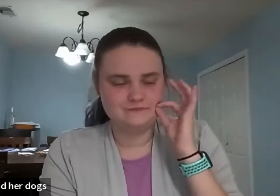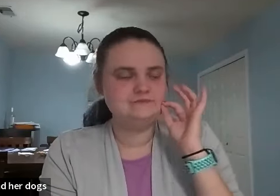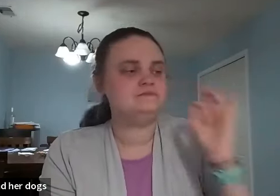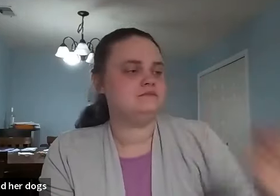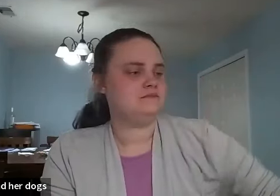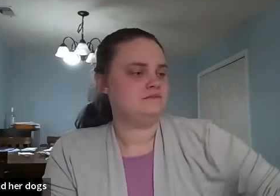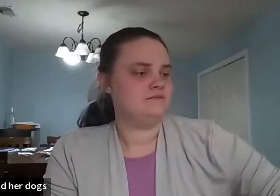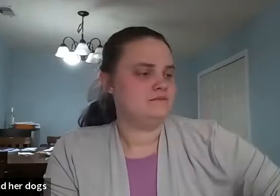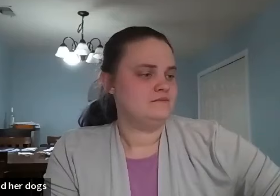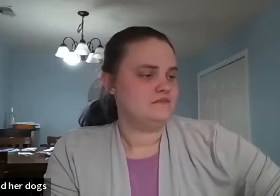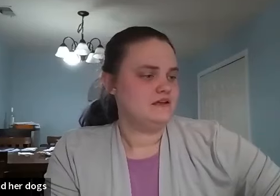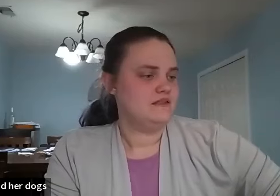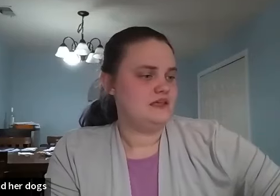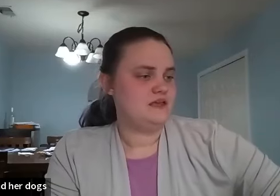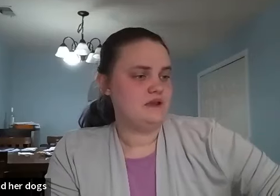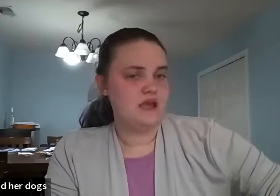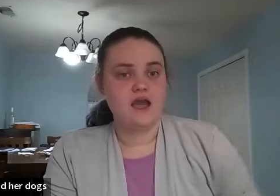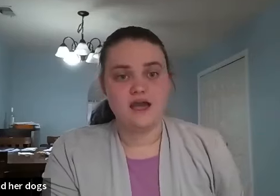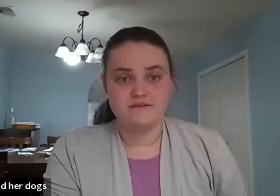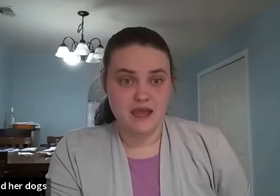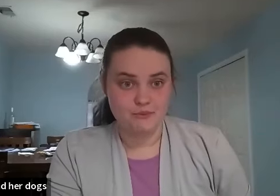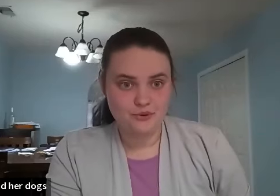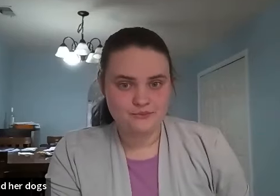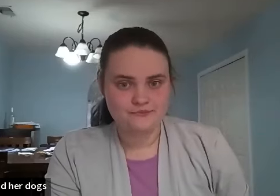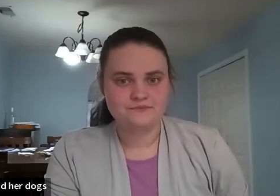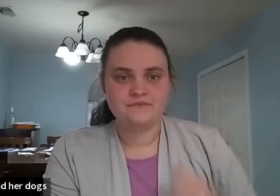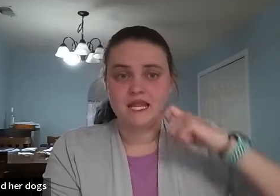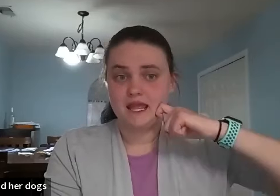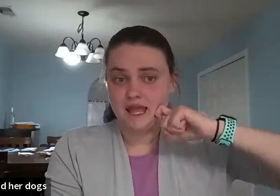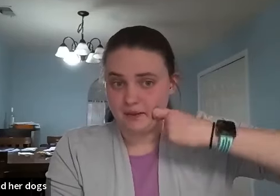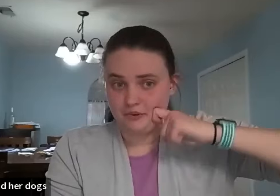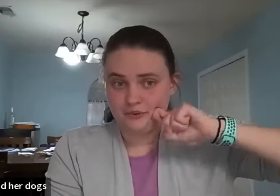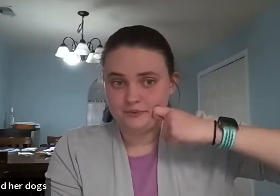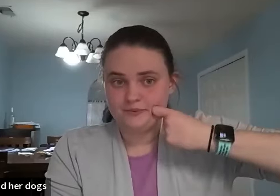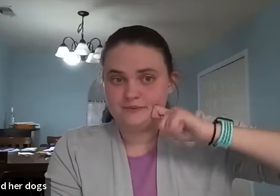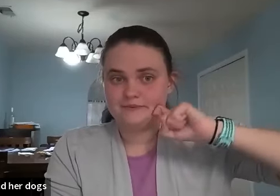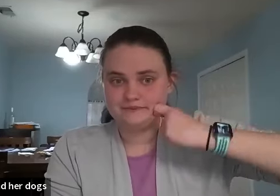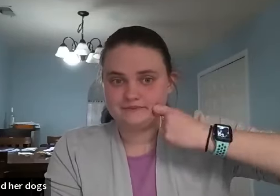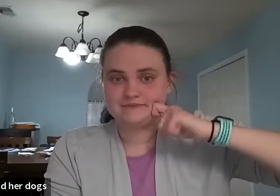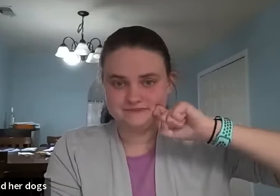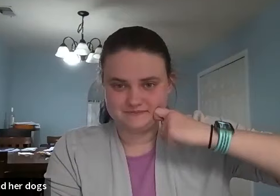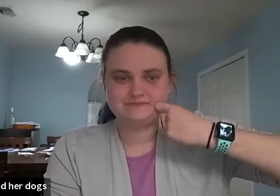Mm-hmm. Then we have apple. Mm-hmm.